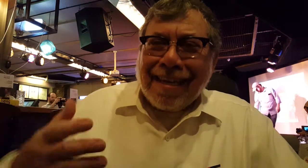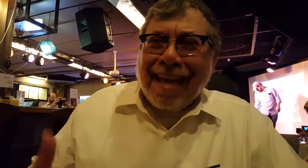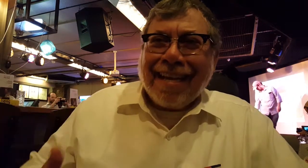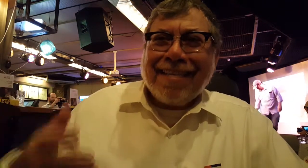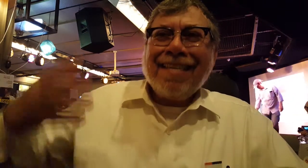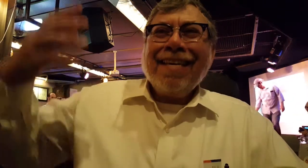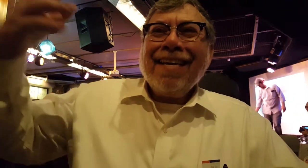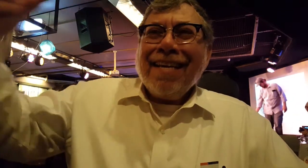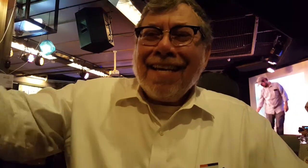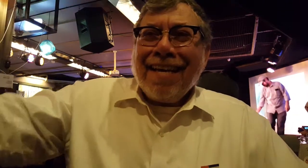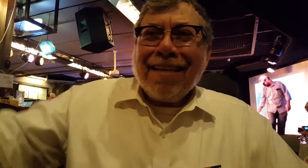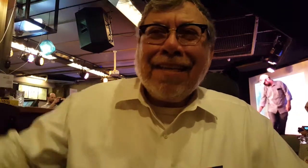connect